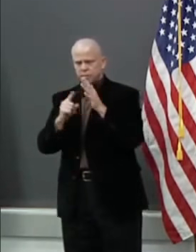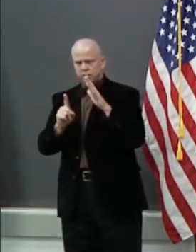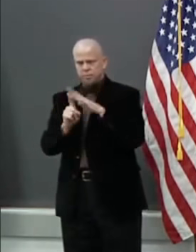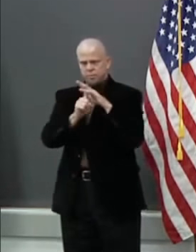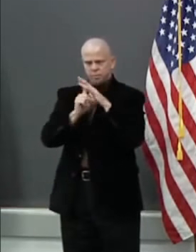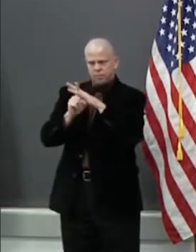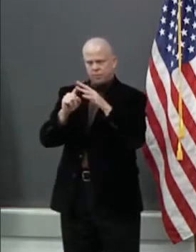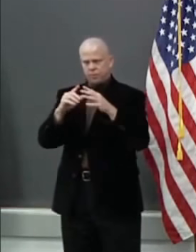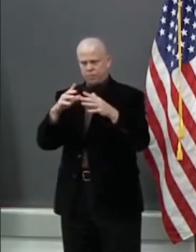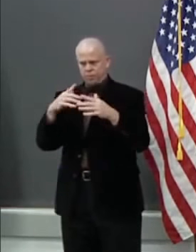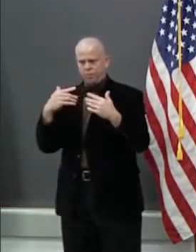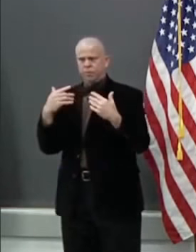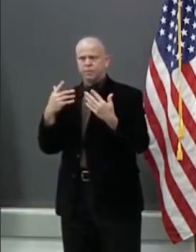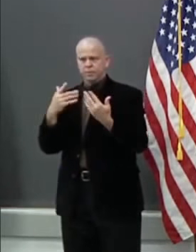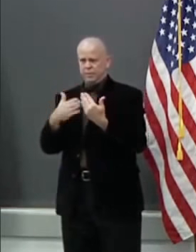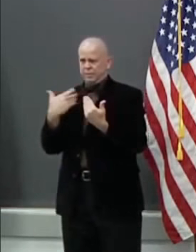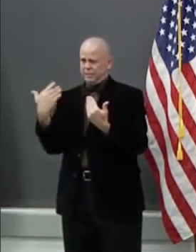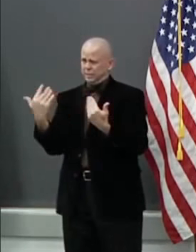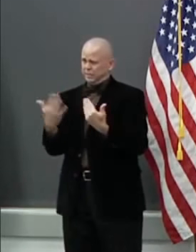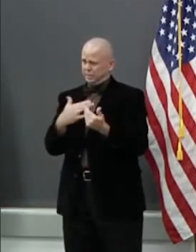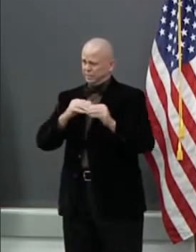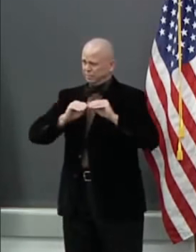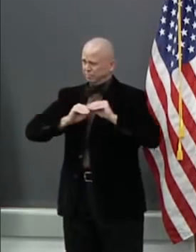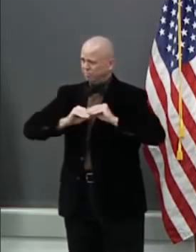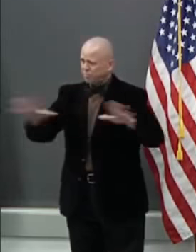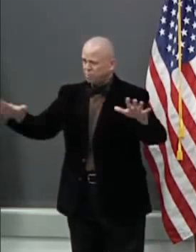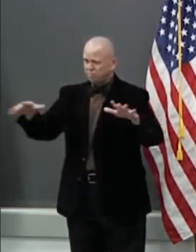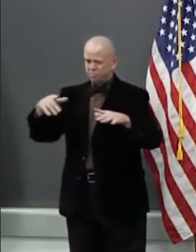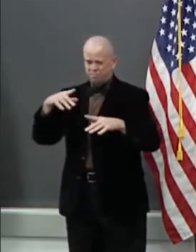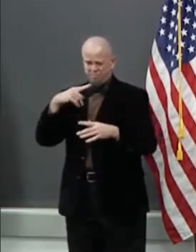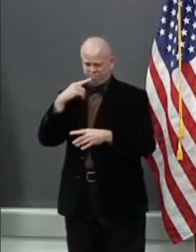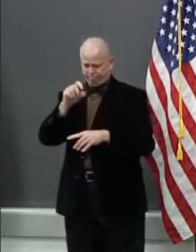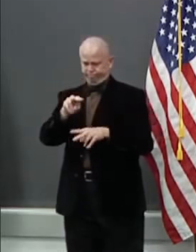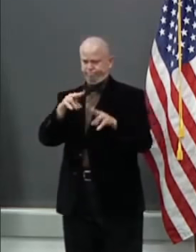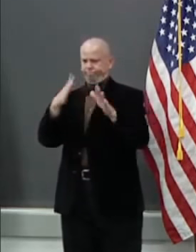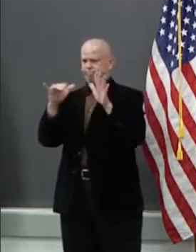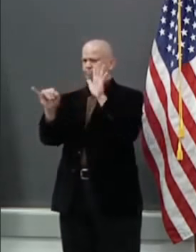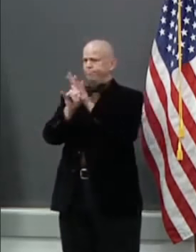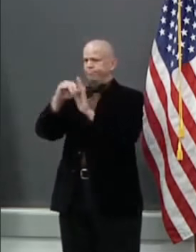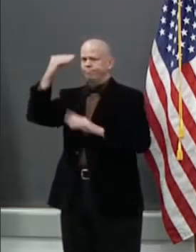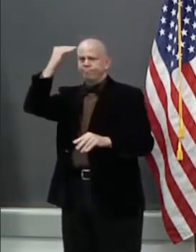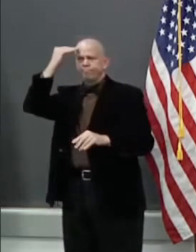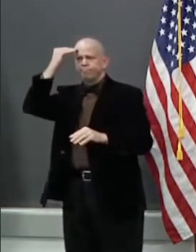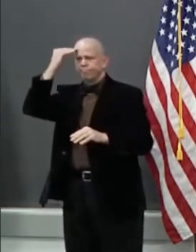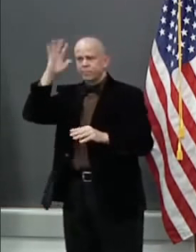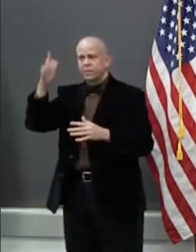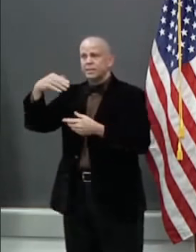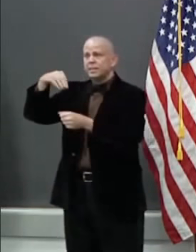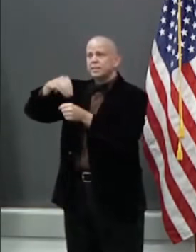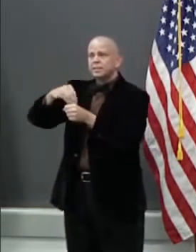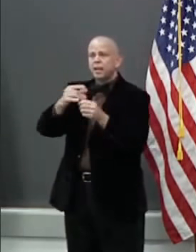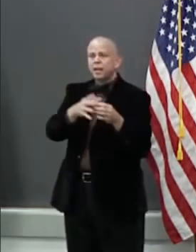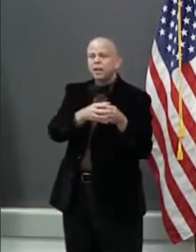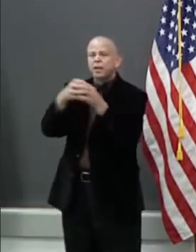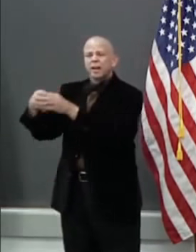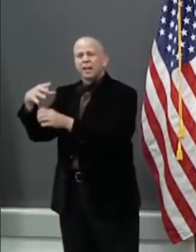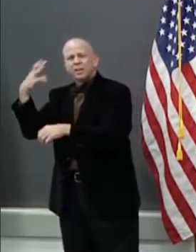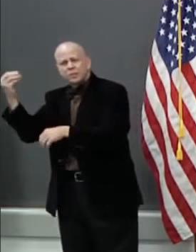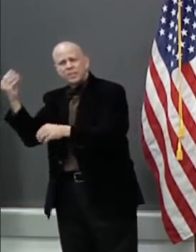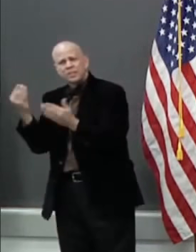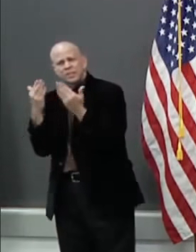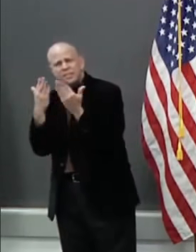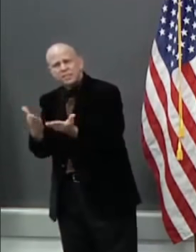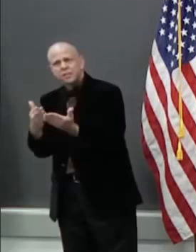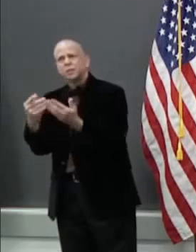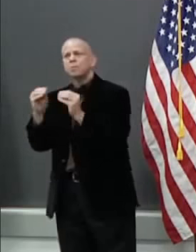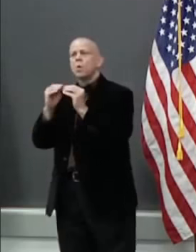spread of the disease. So we know that bars and restaurants can move some folks outside and reduce the risk. Even in the cooler, rainier weather, we can still